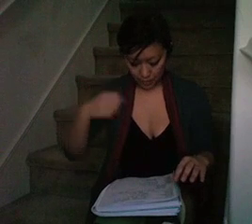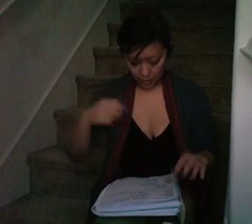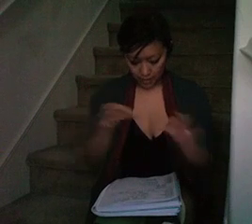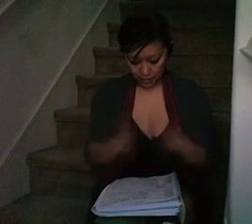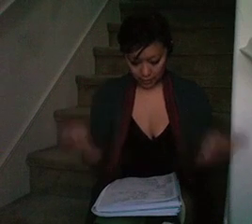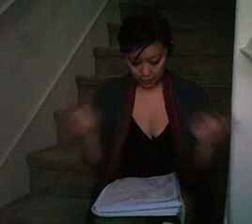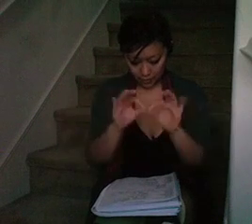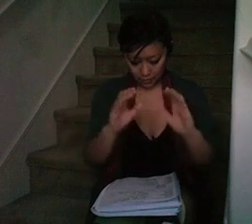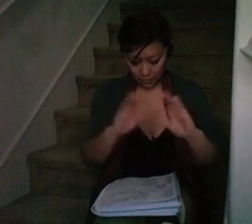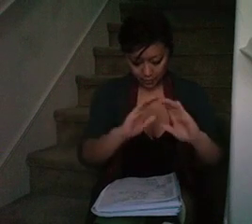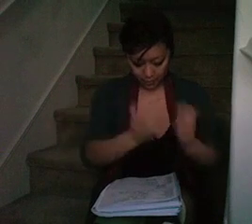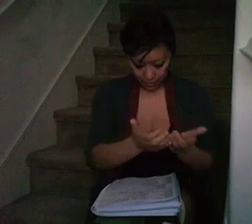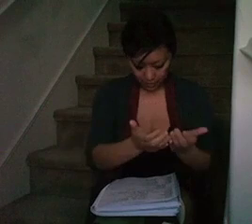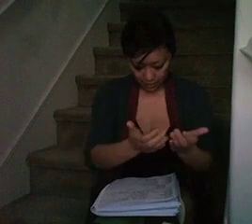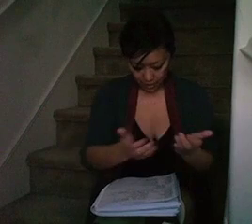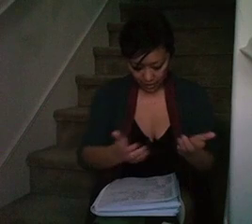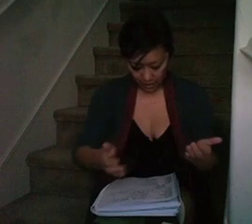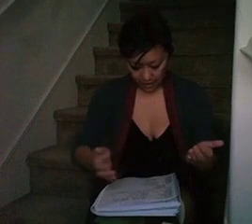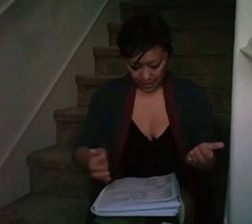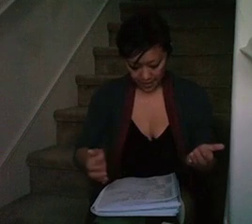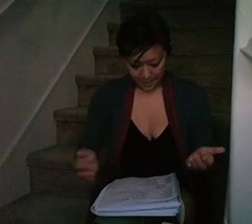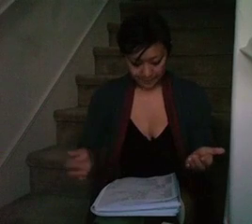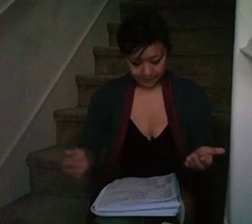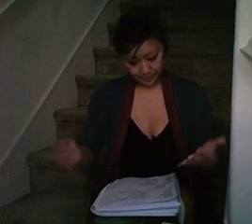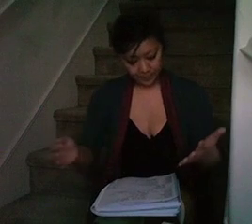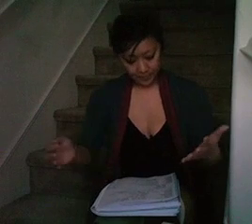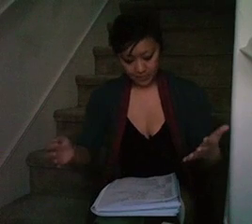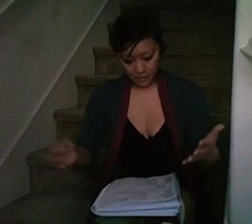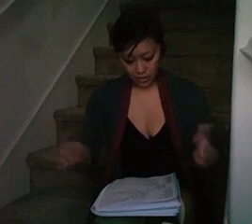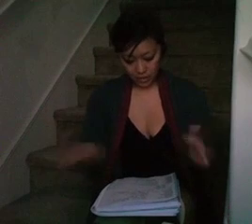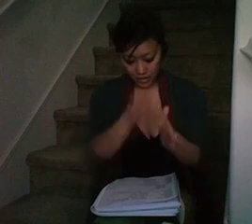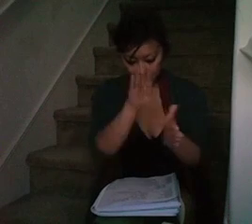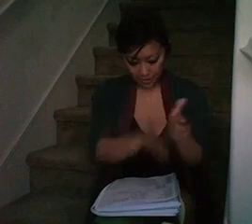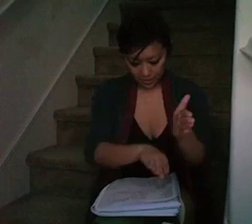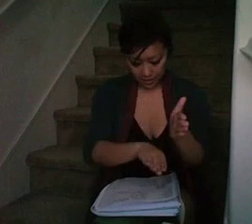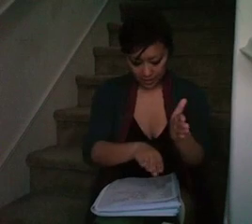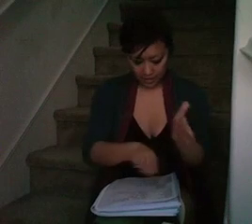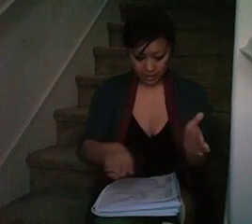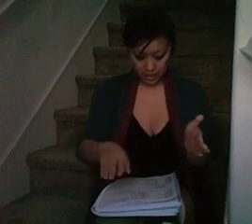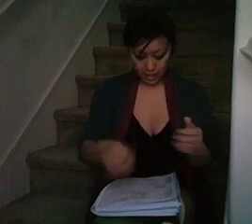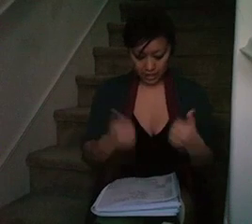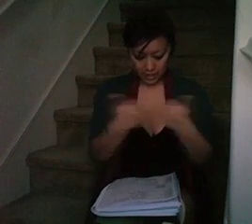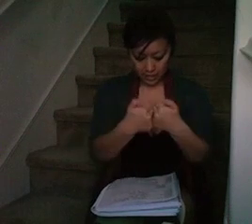or important group, um, cheap, checkers,